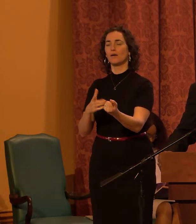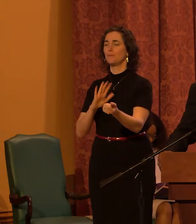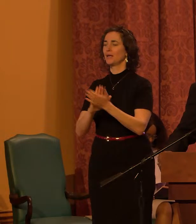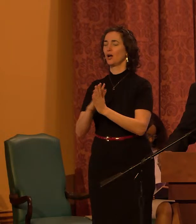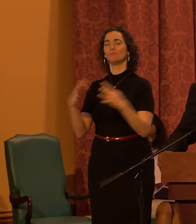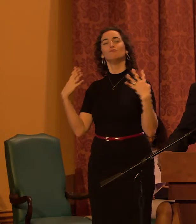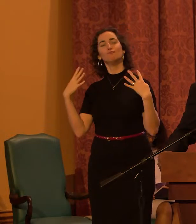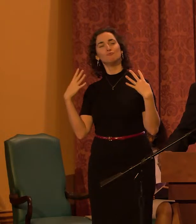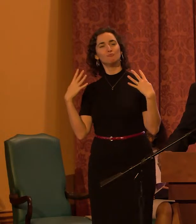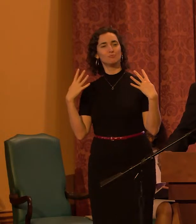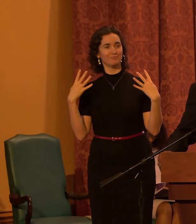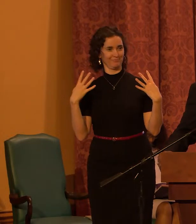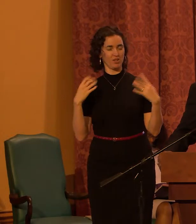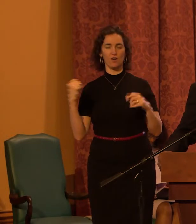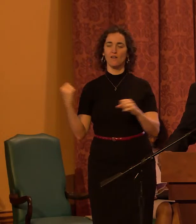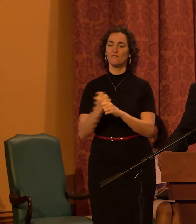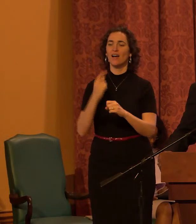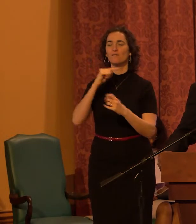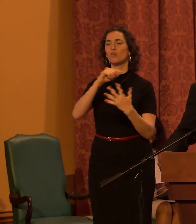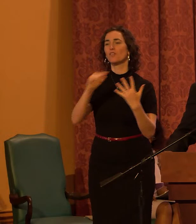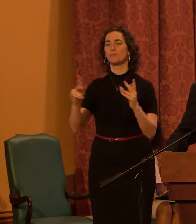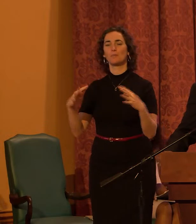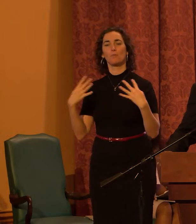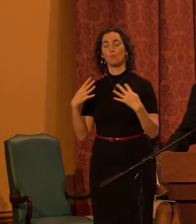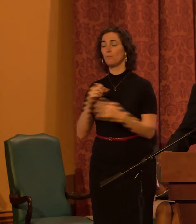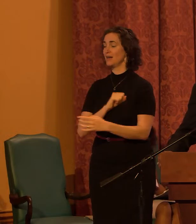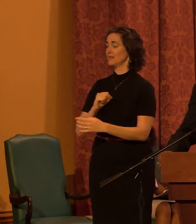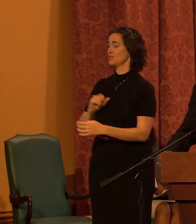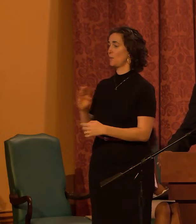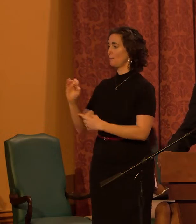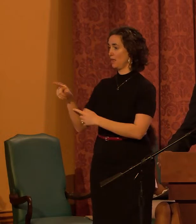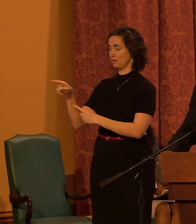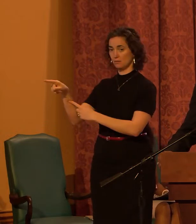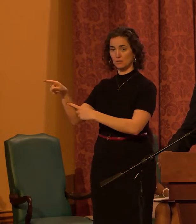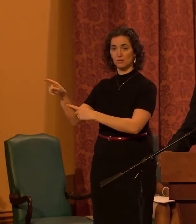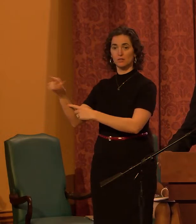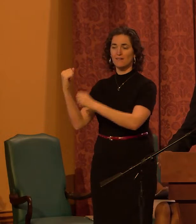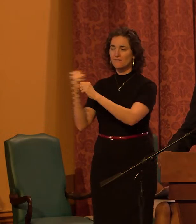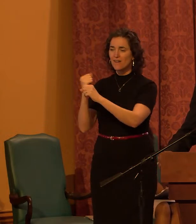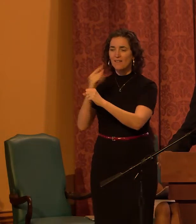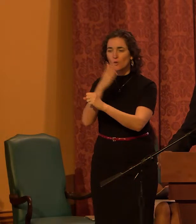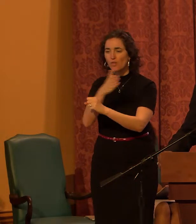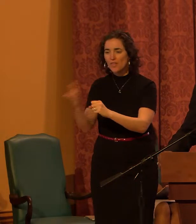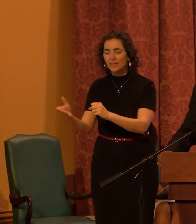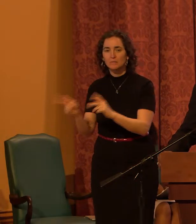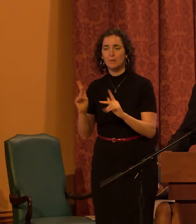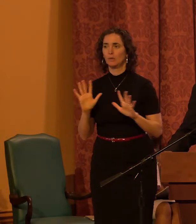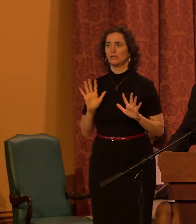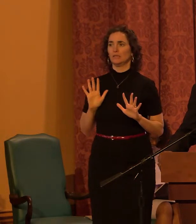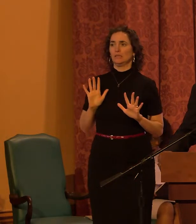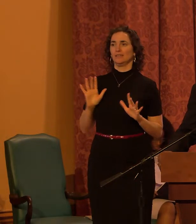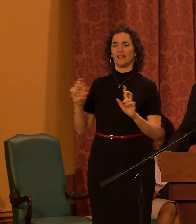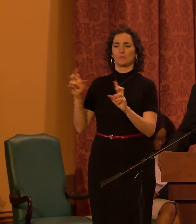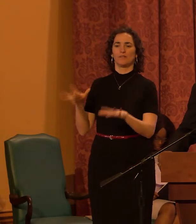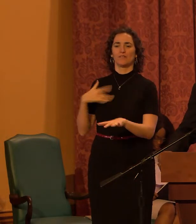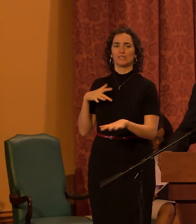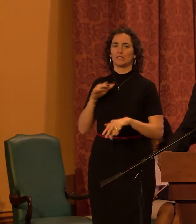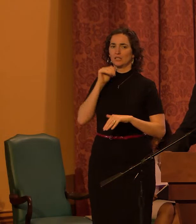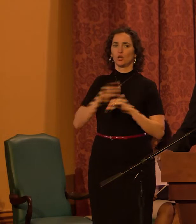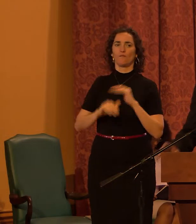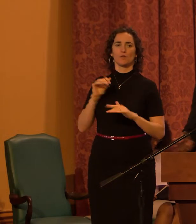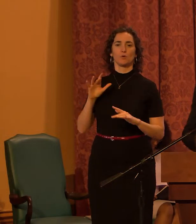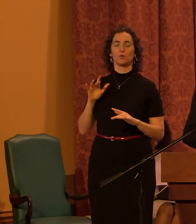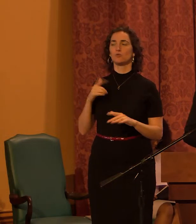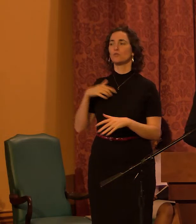out there. You fight for things, but Senator Mills has fought for things that people run from, and I've learned from that.